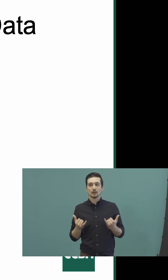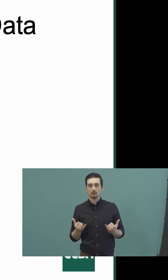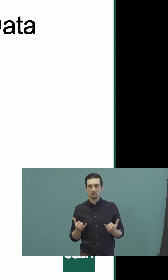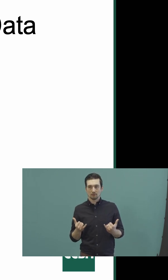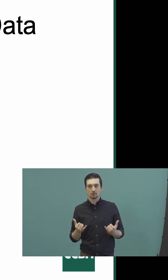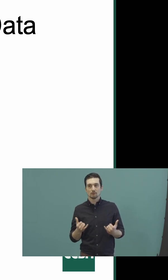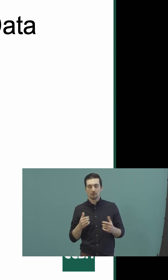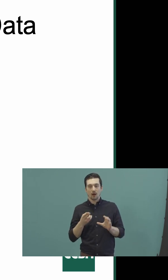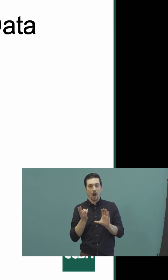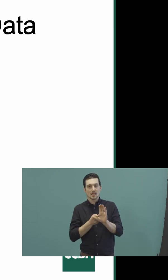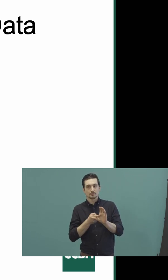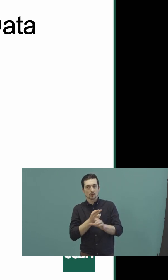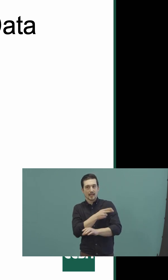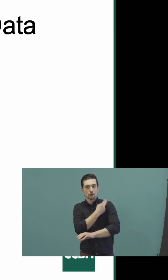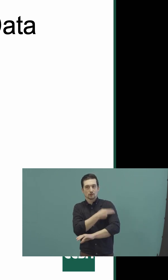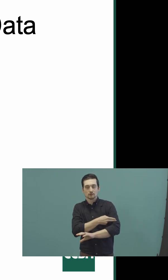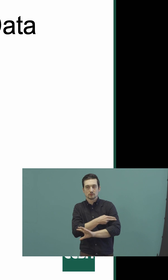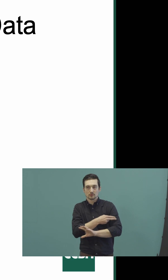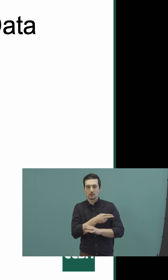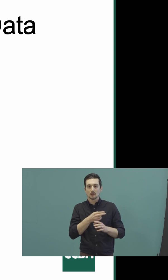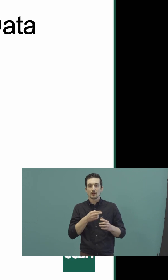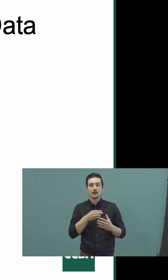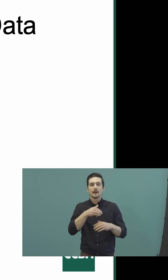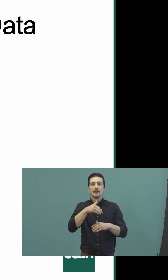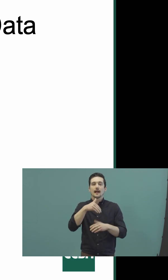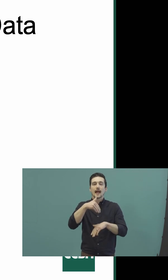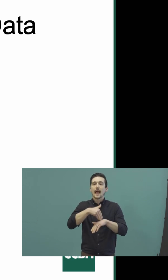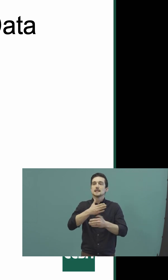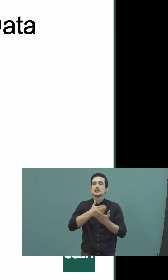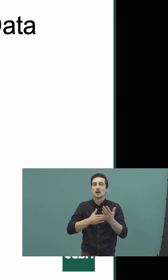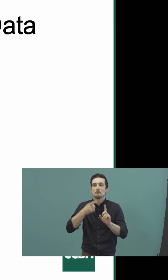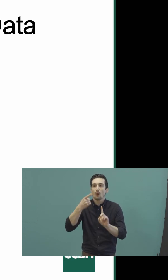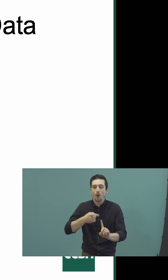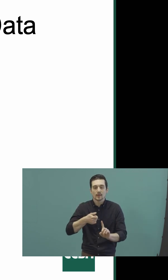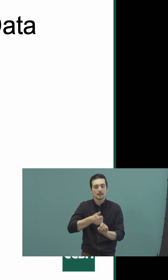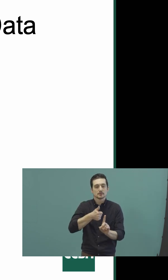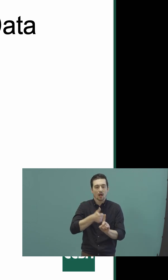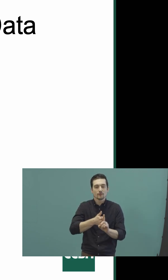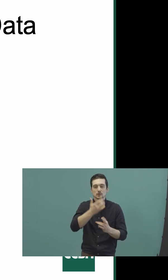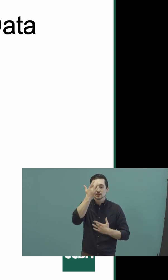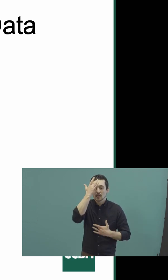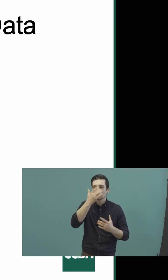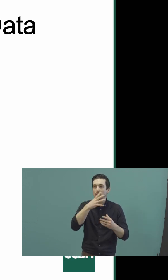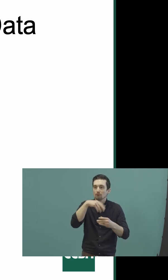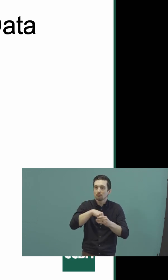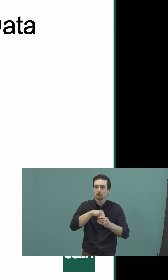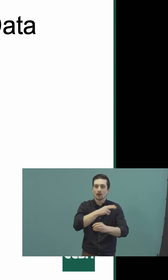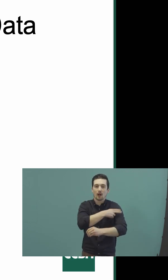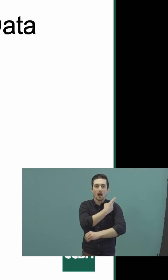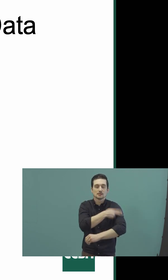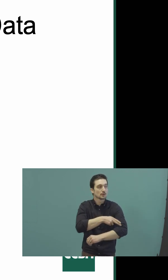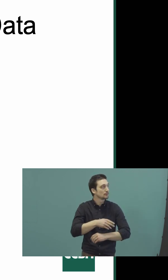at the time of, at some point in the time of their illness. We have released